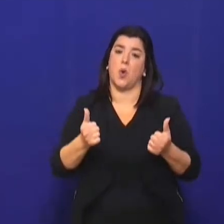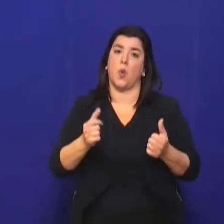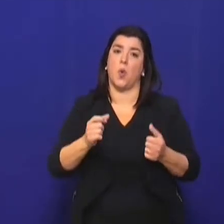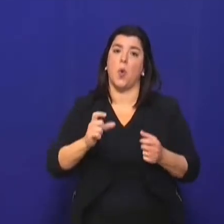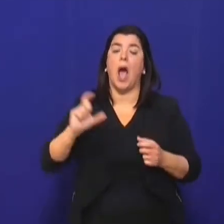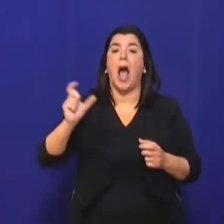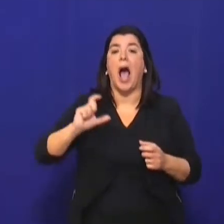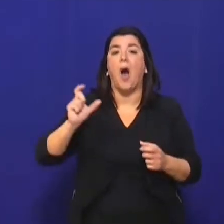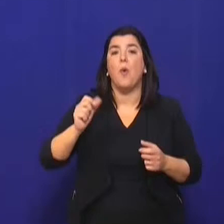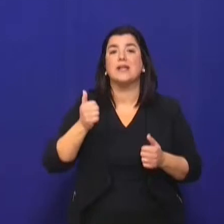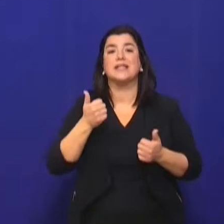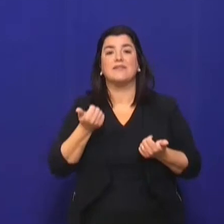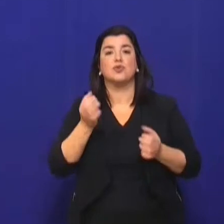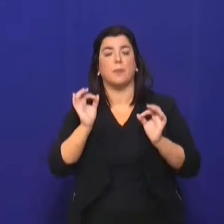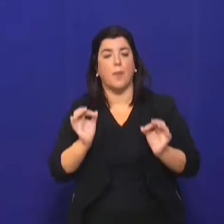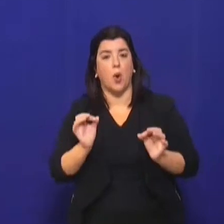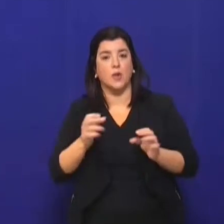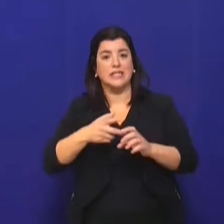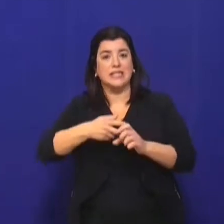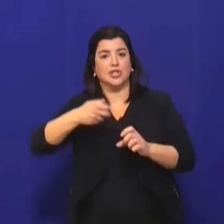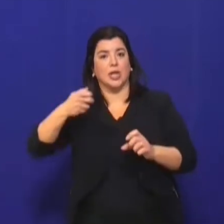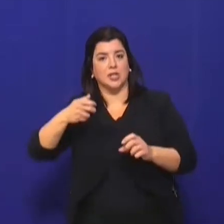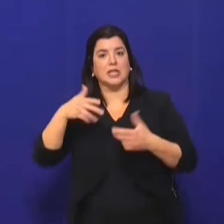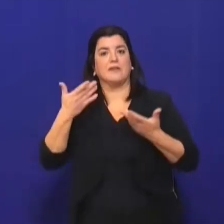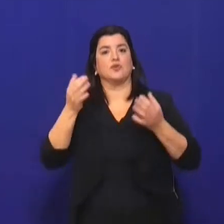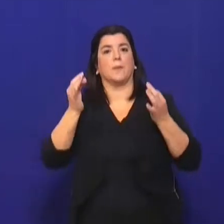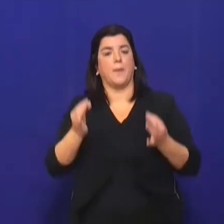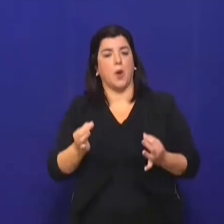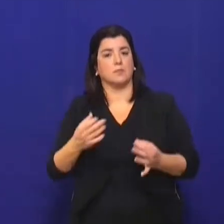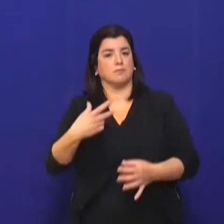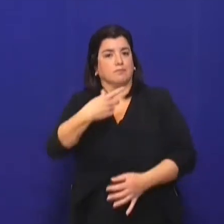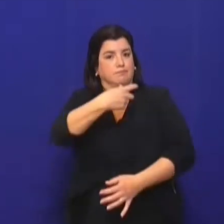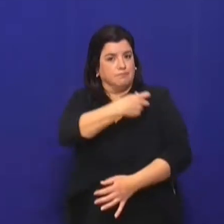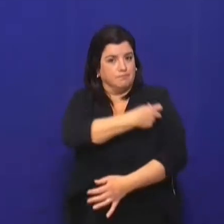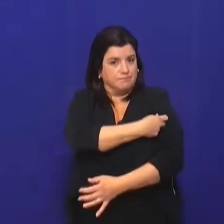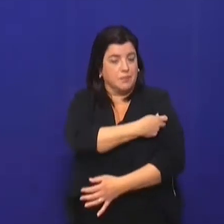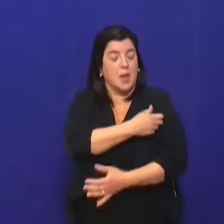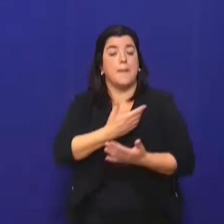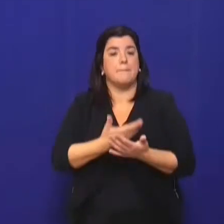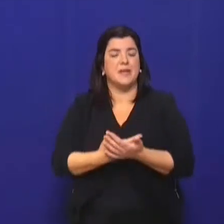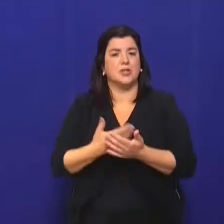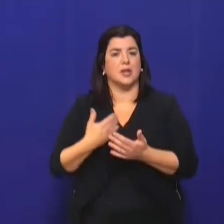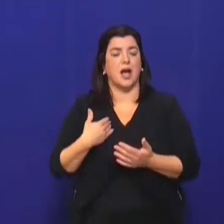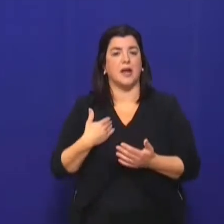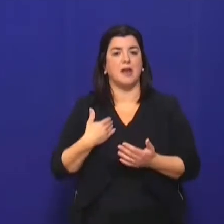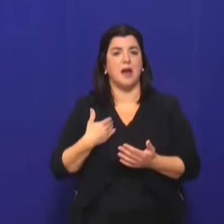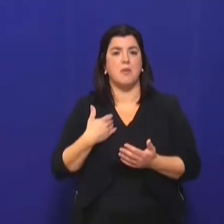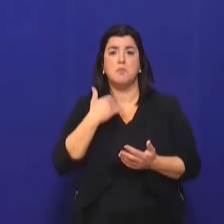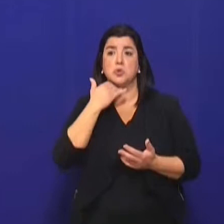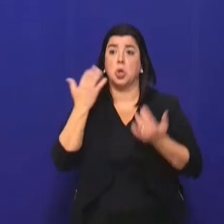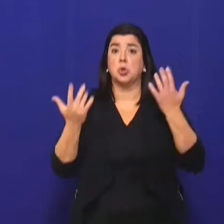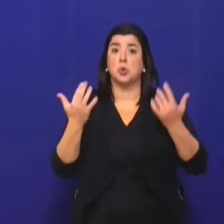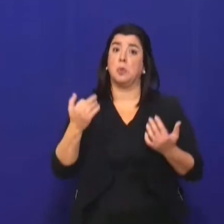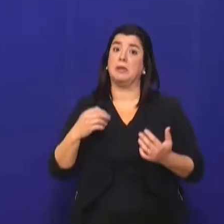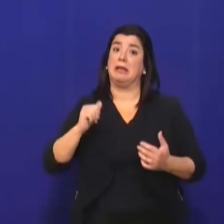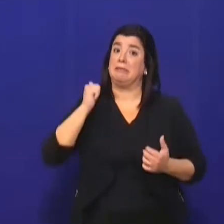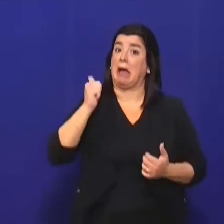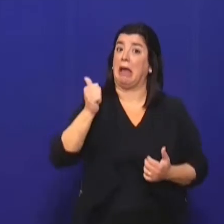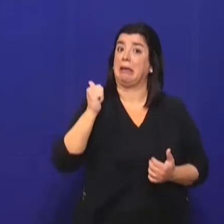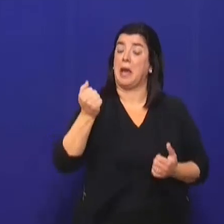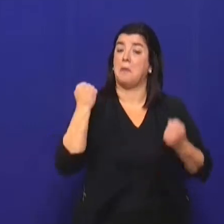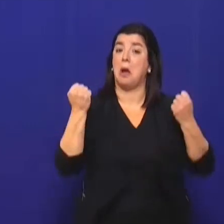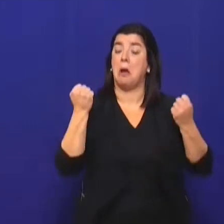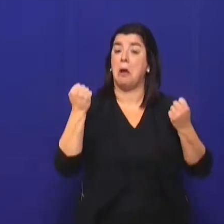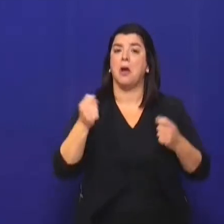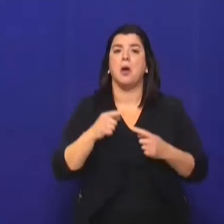suppost, it-tilqim kif suppost, ħalli anka aħna nkunu qegħdin nibnu dik il-capacity li aħna jkollna bżonn għaliex iżjed ma jgħaddi żmien nafu